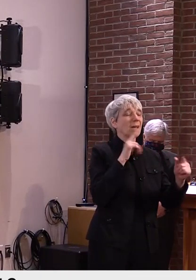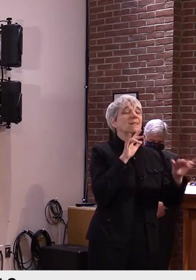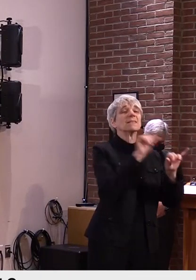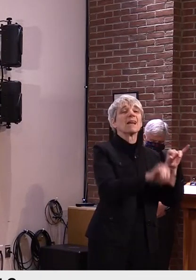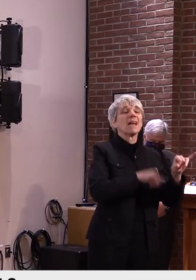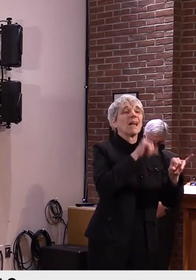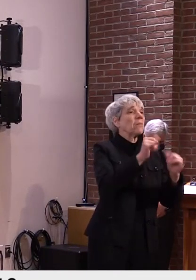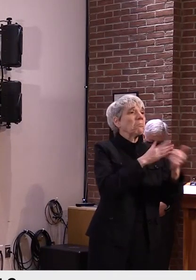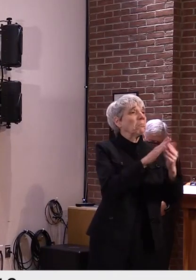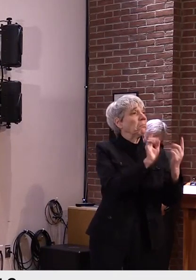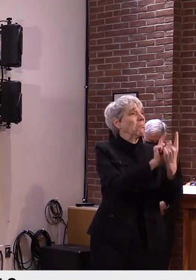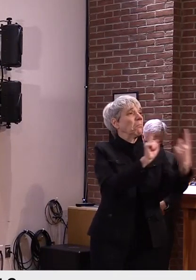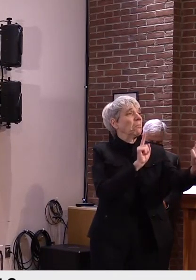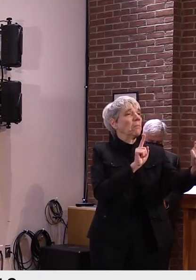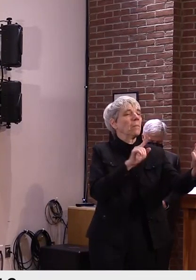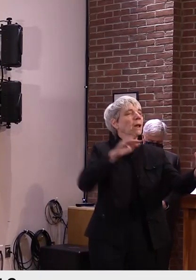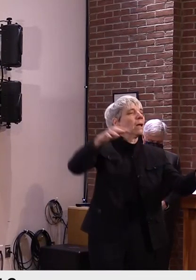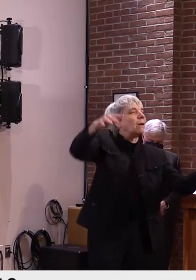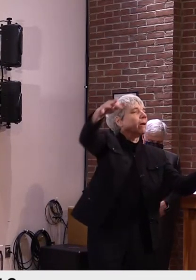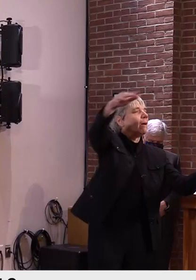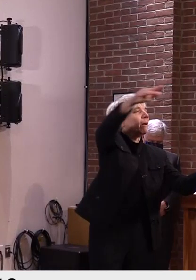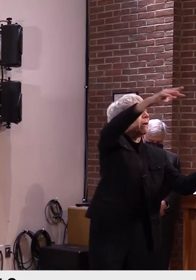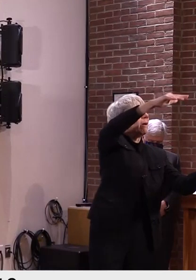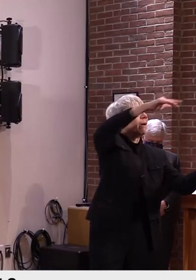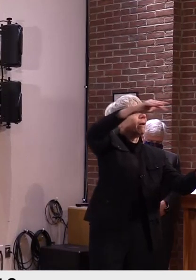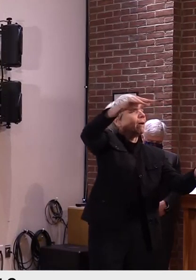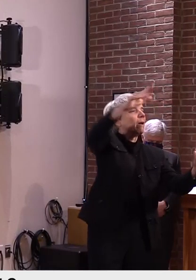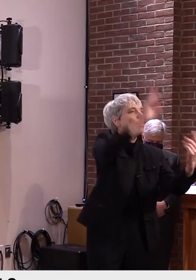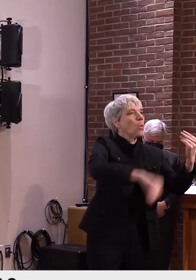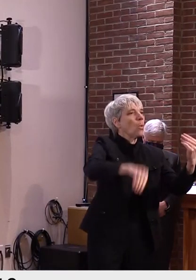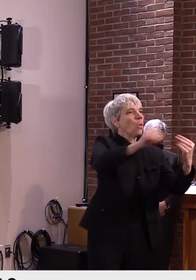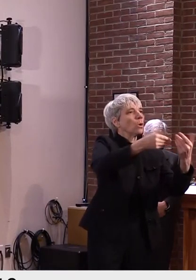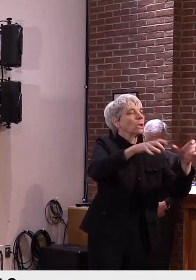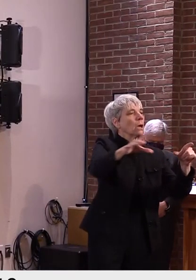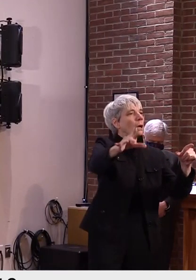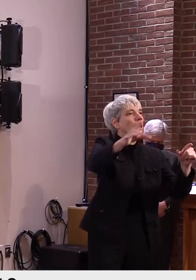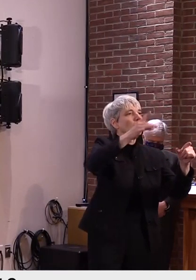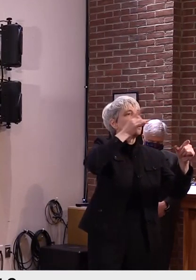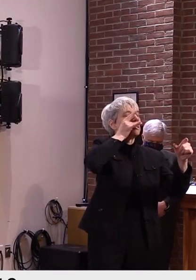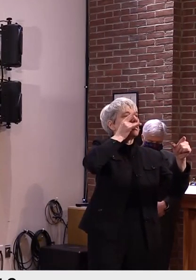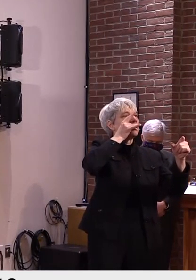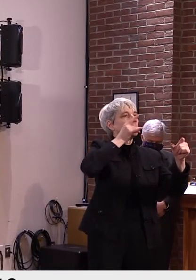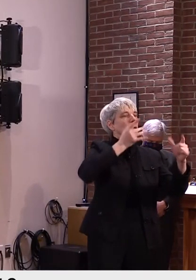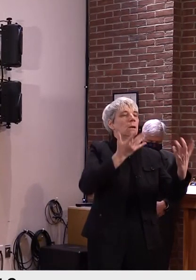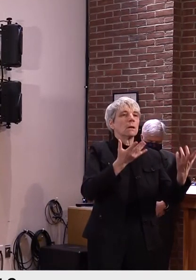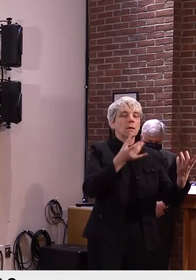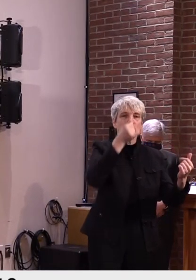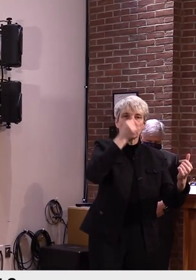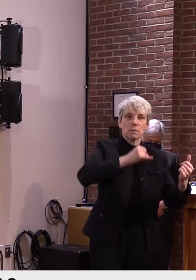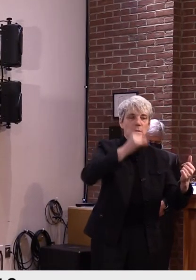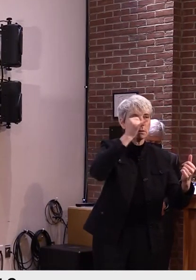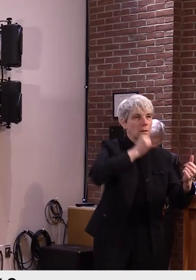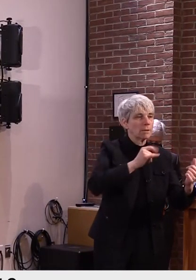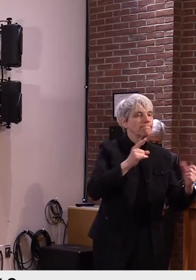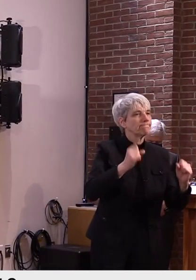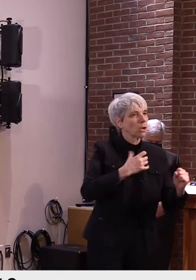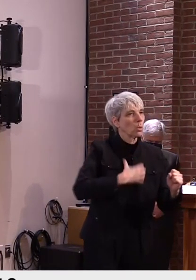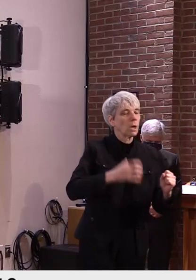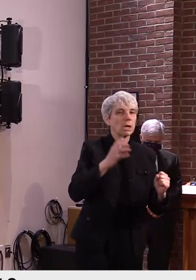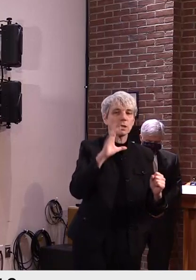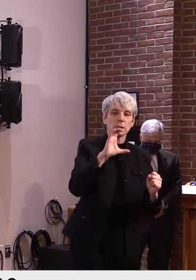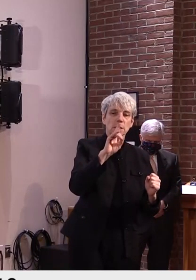relevant to Vermonters as we begin to hunker down for the winter. So expect to see more news consistent with this